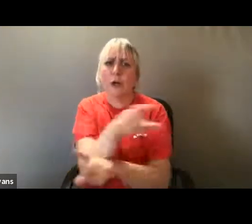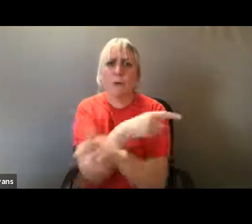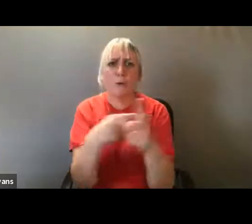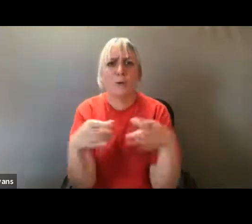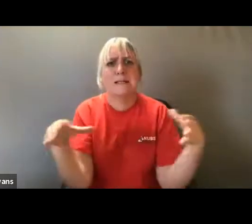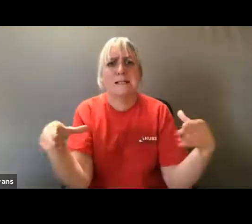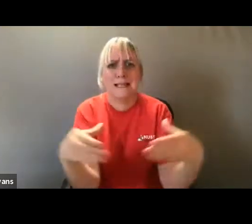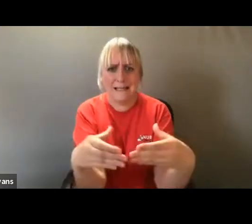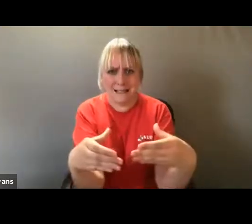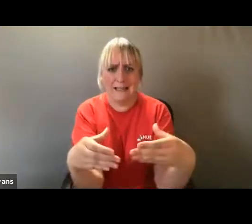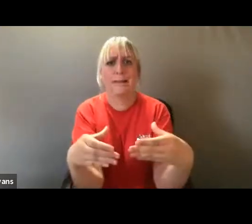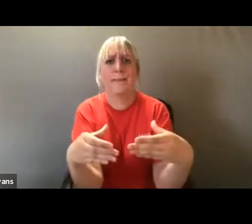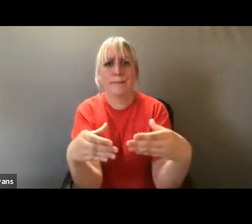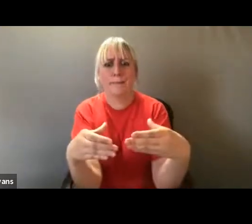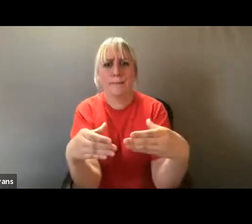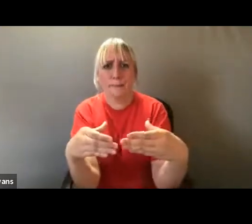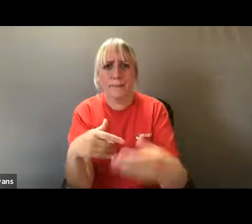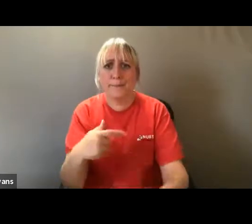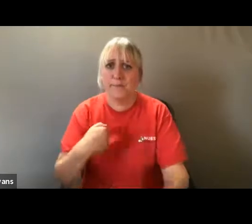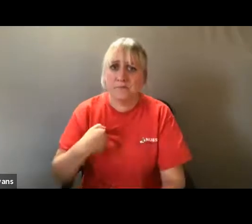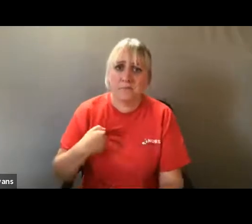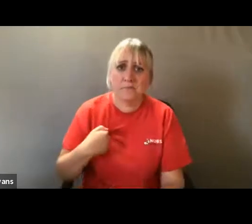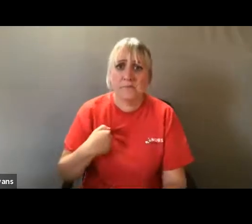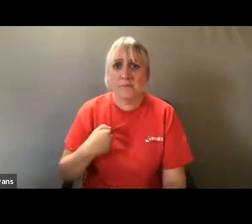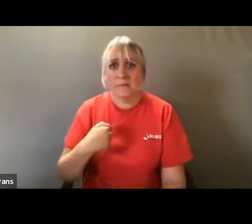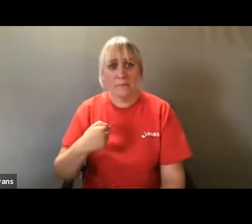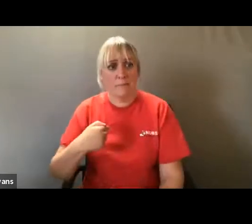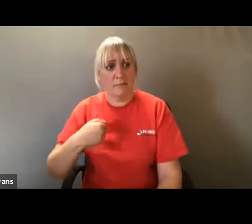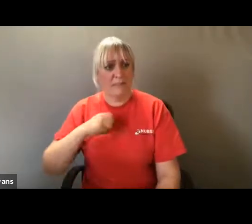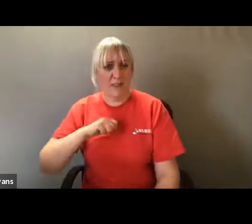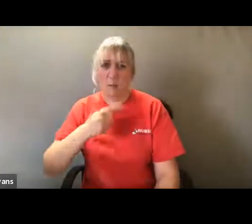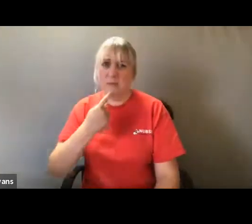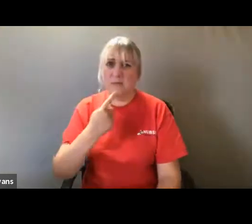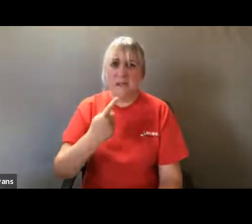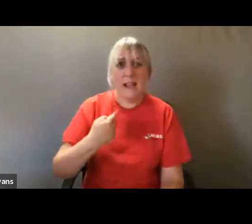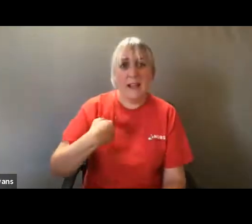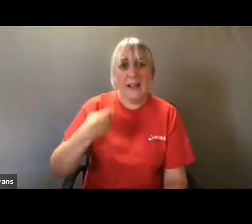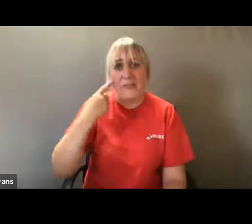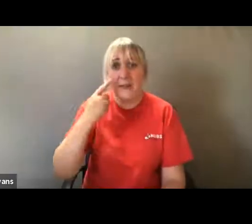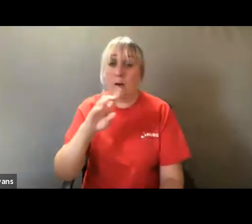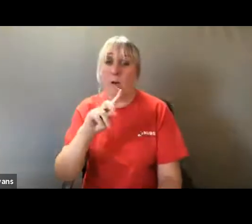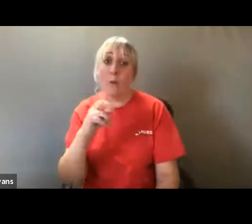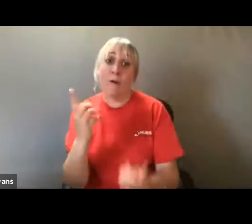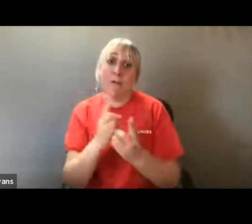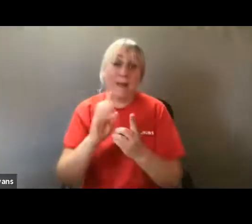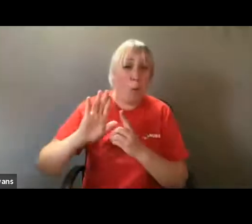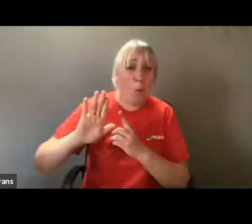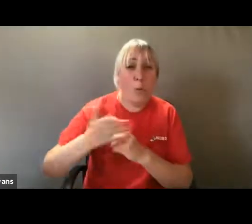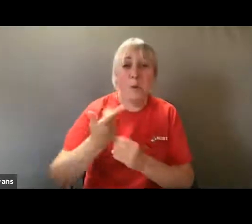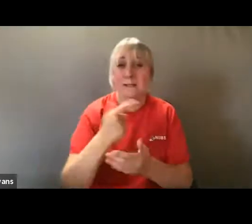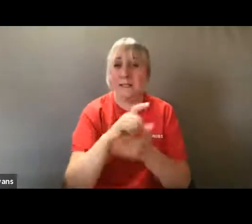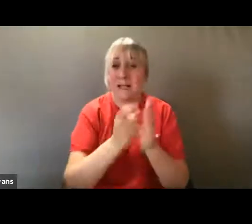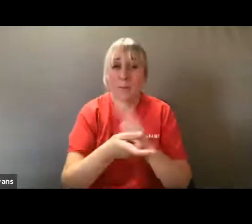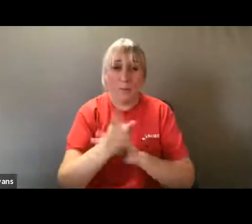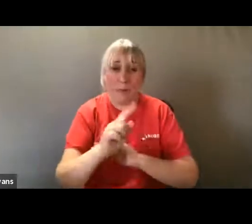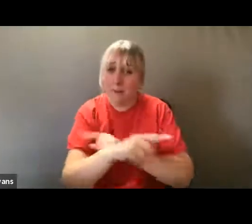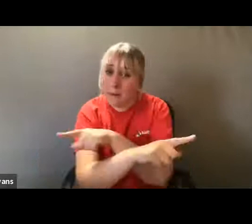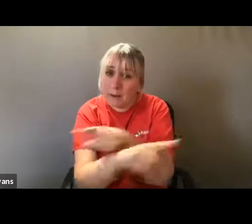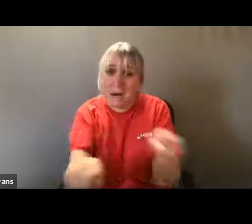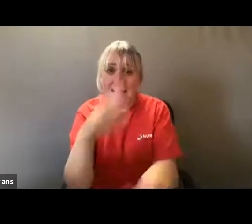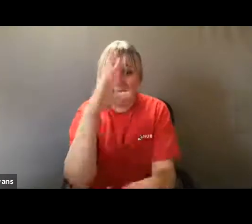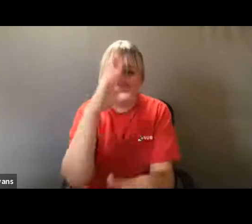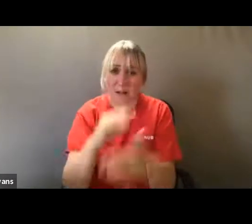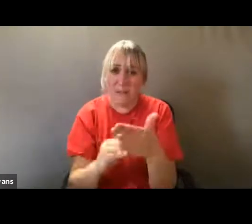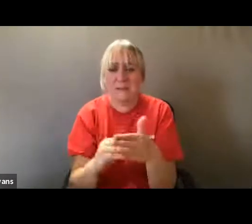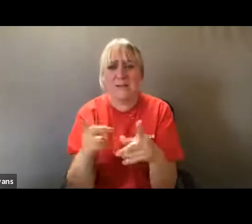will be facetious in making the bold claim that I think one thing all disabled people have experienced at some point in their lives is that